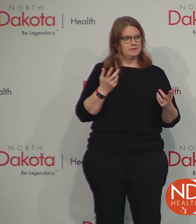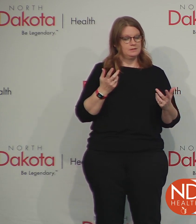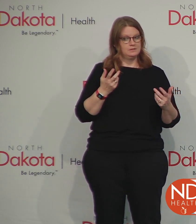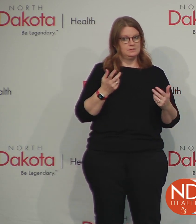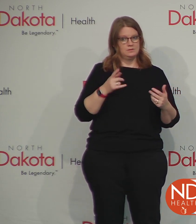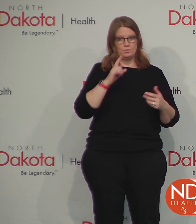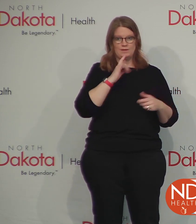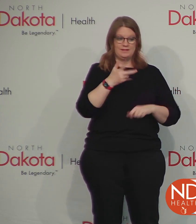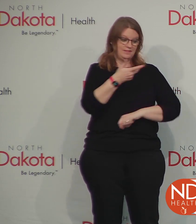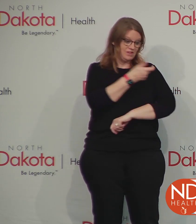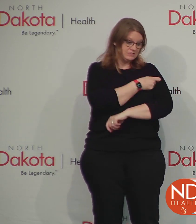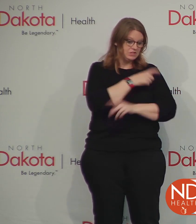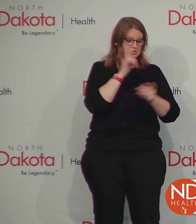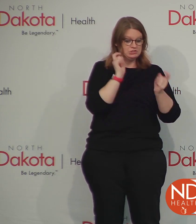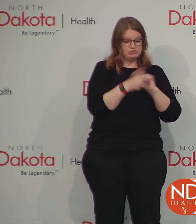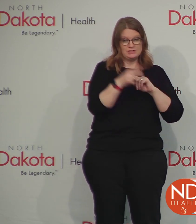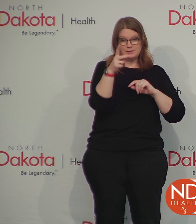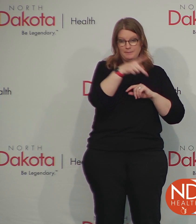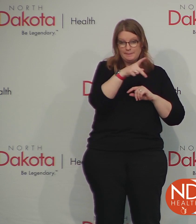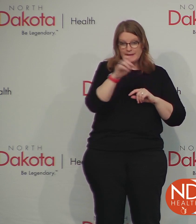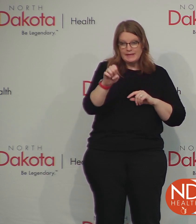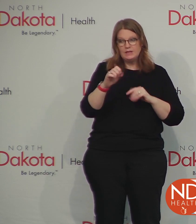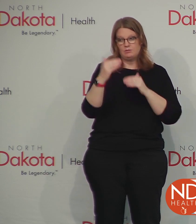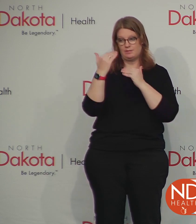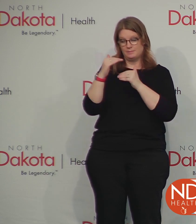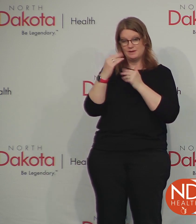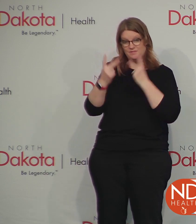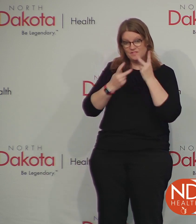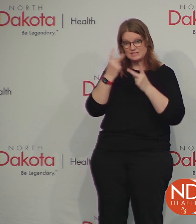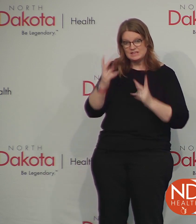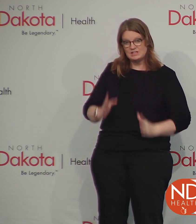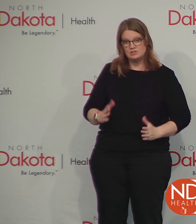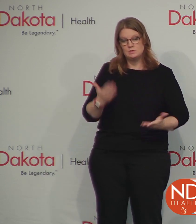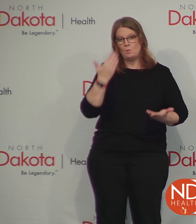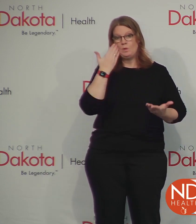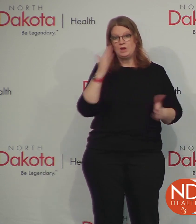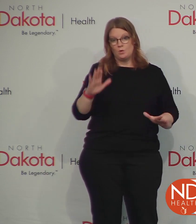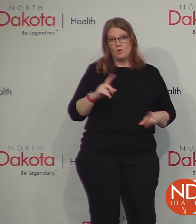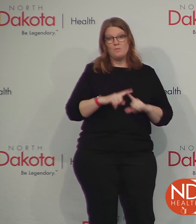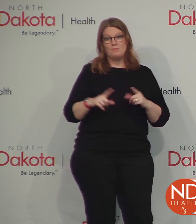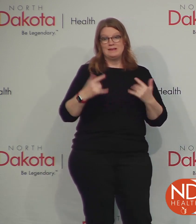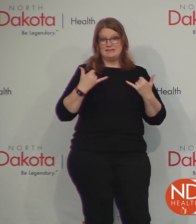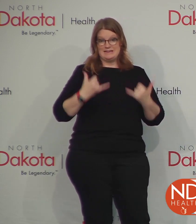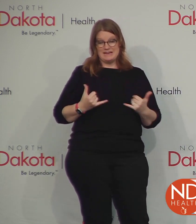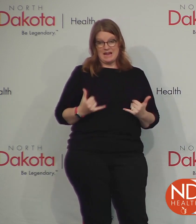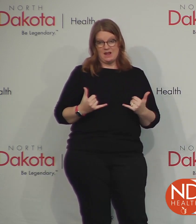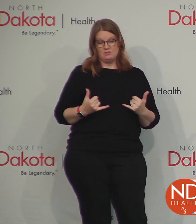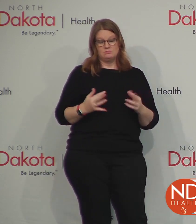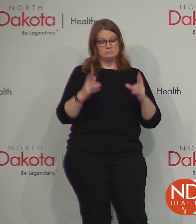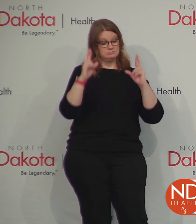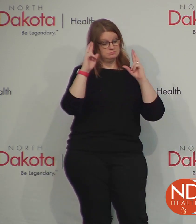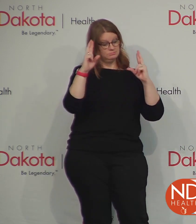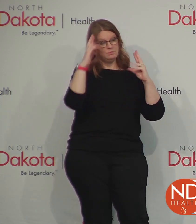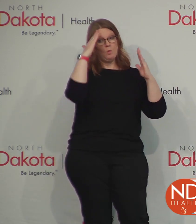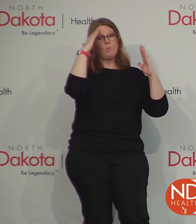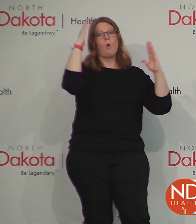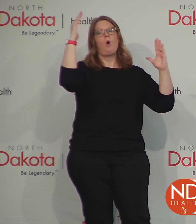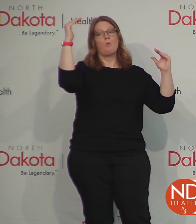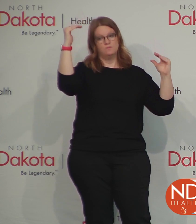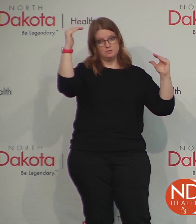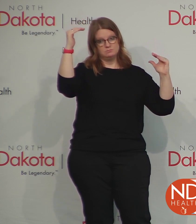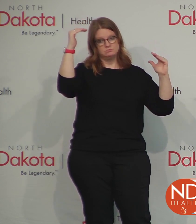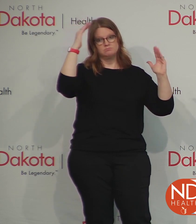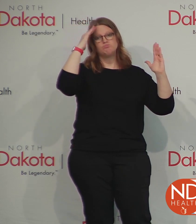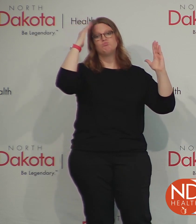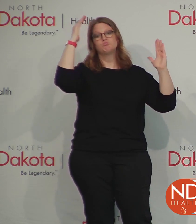the PPE or the limitations on visitations in long-term care, but right now we are hopeful